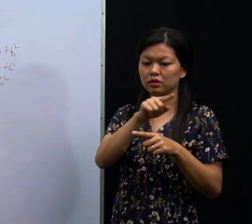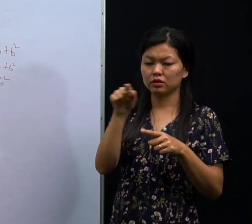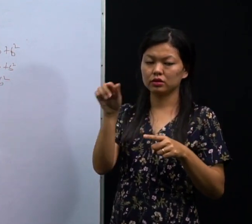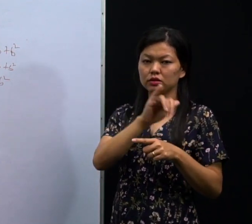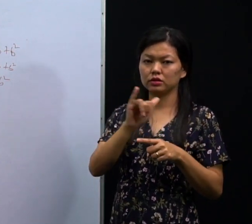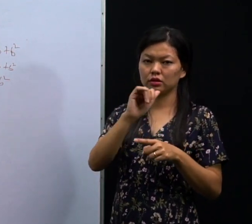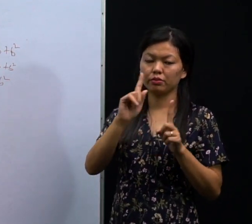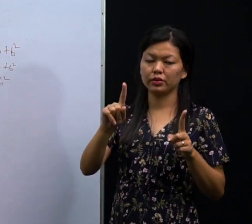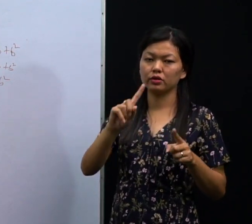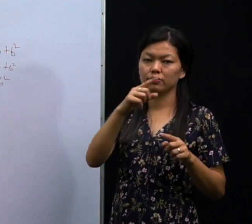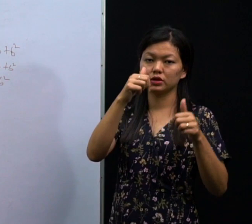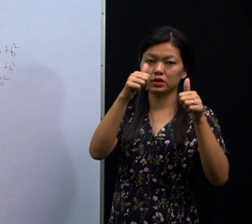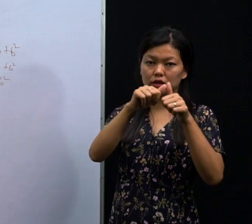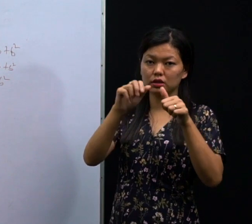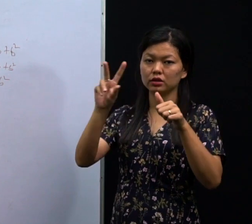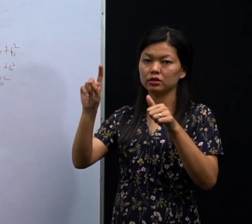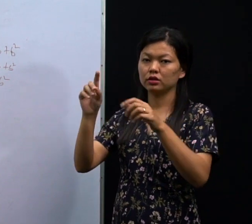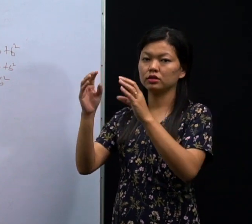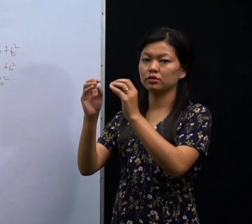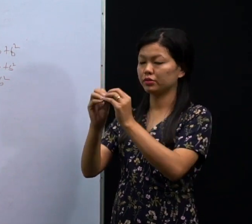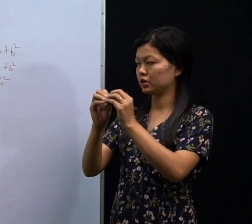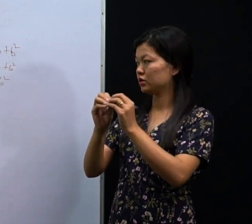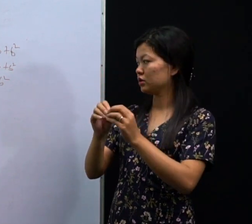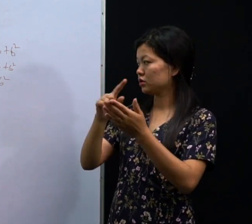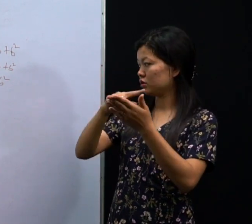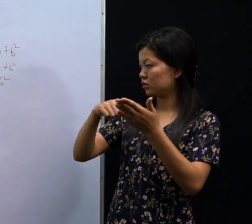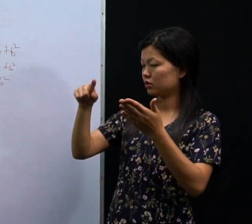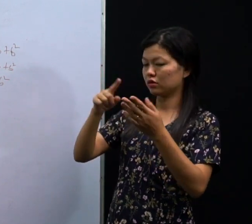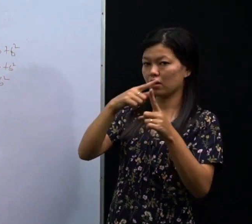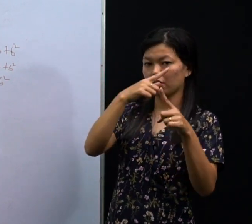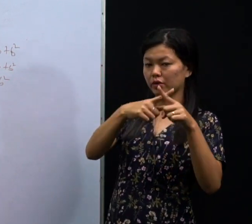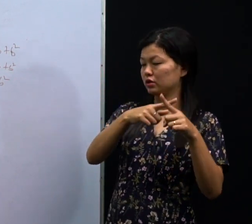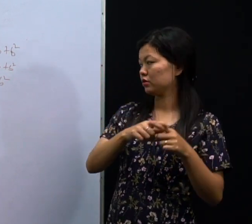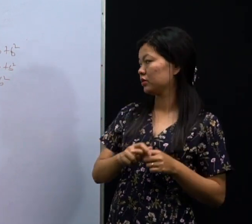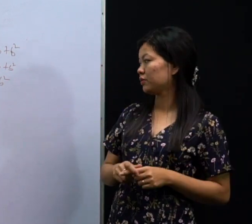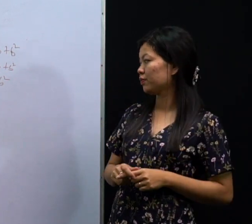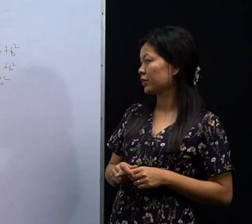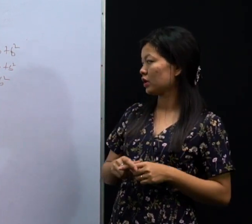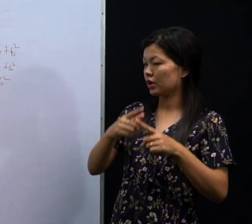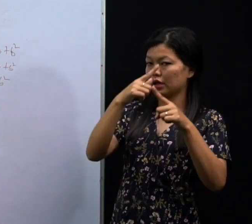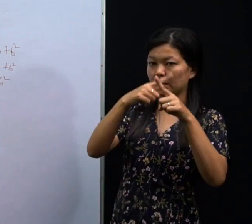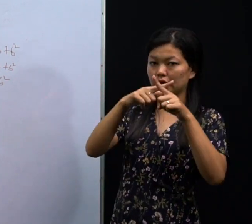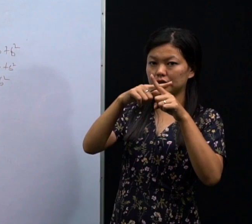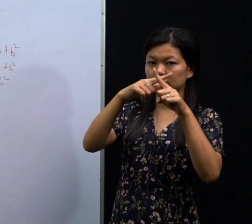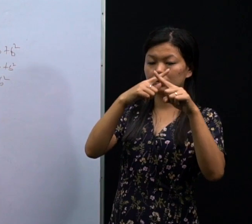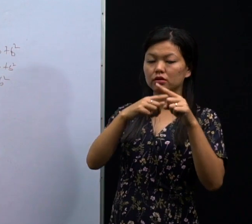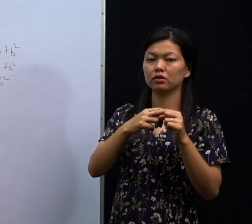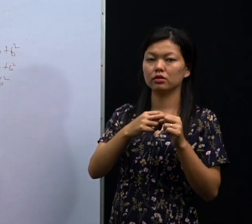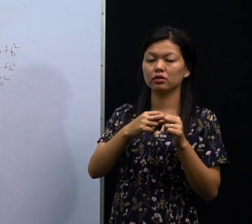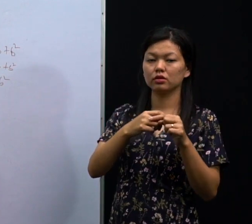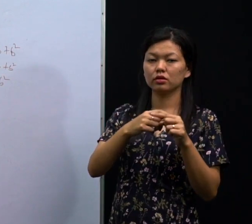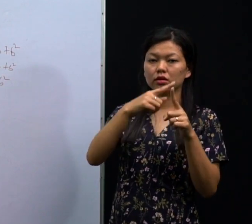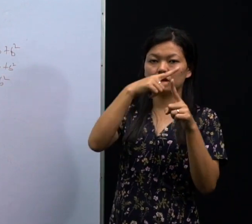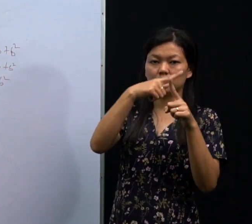into x, x square, x into b, bx, a into x, ax, plus a into